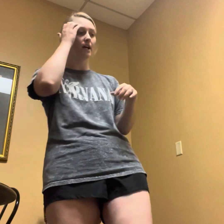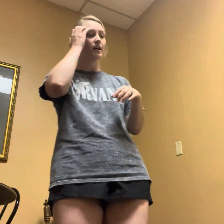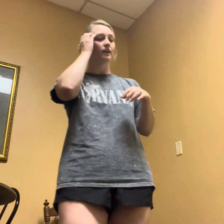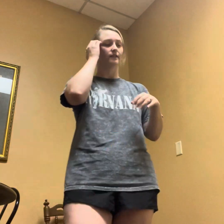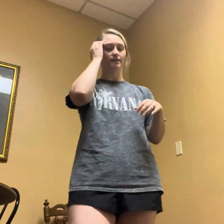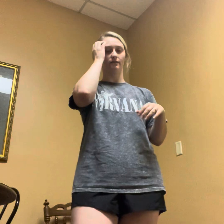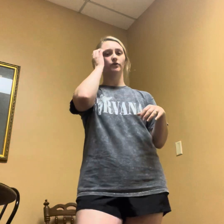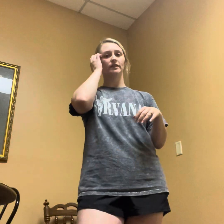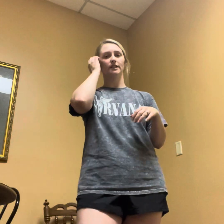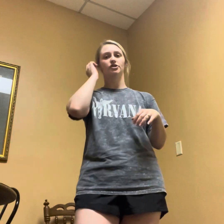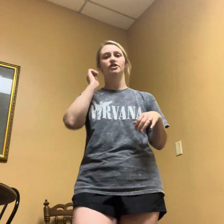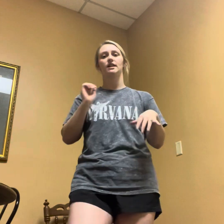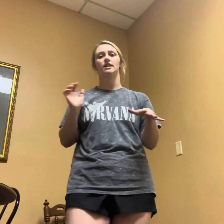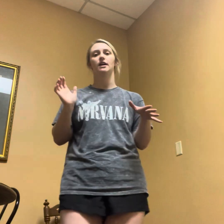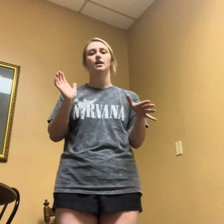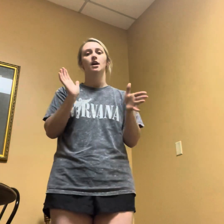if they don't fully understand yet.